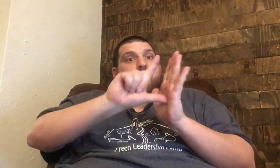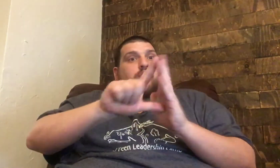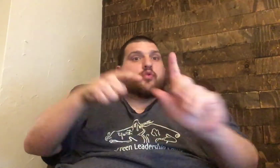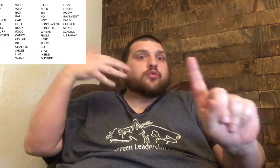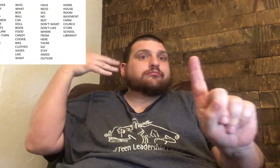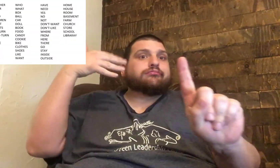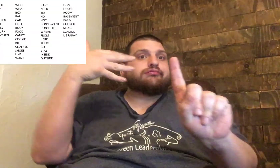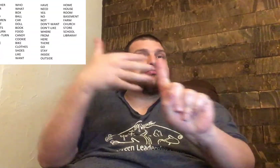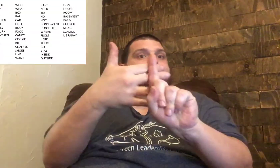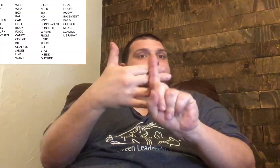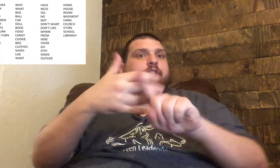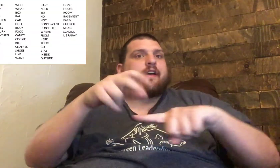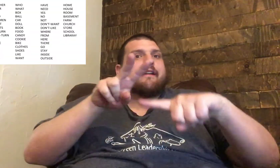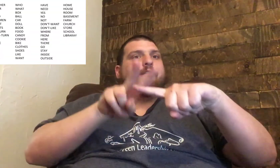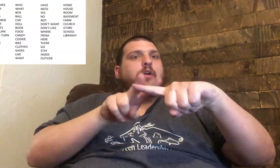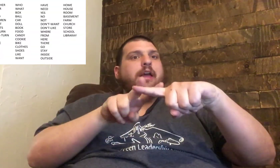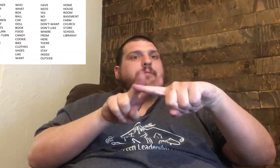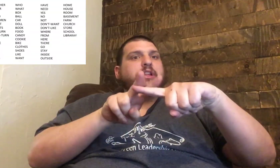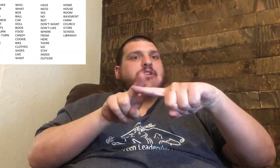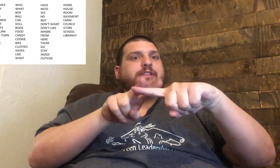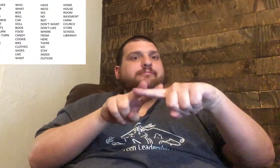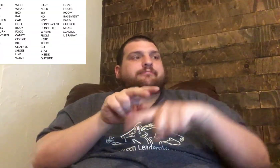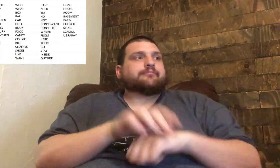Let's review vocabulary from past lessons.